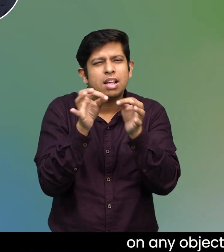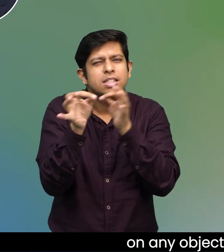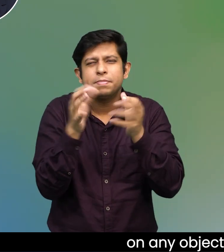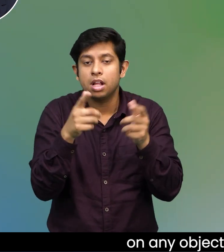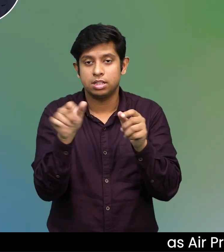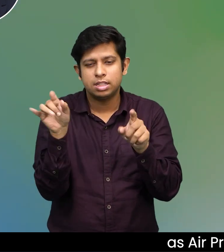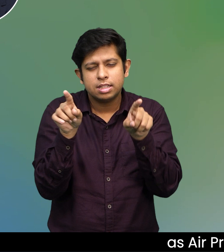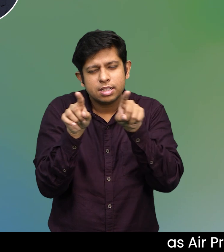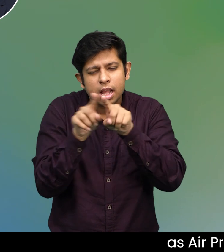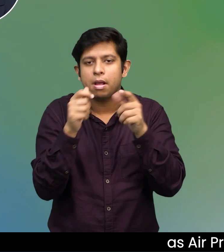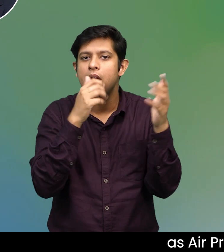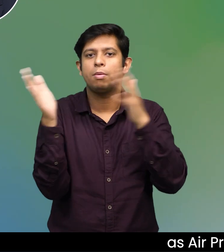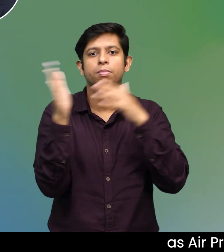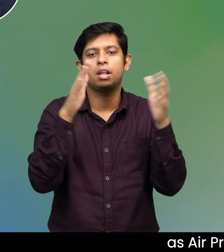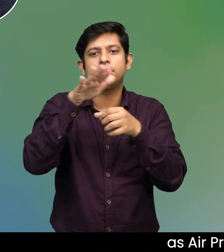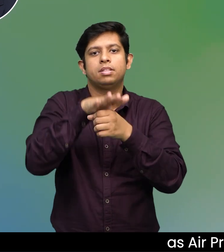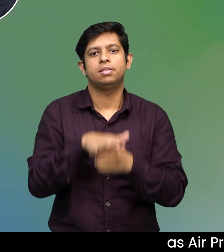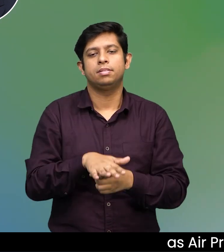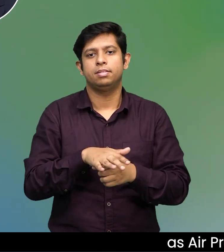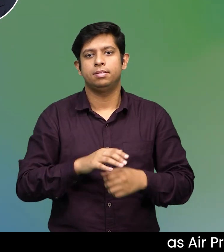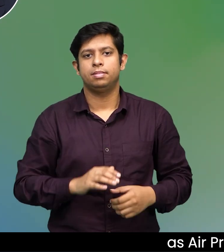is described as air pressure.